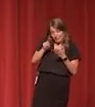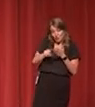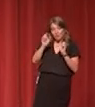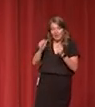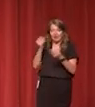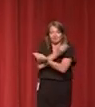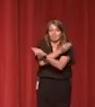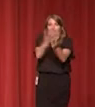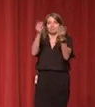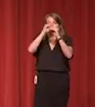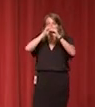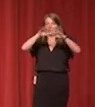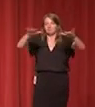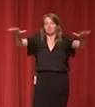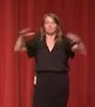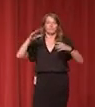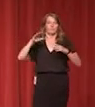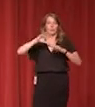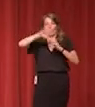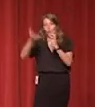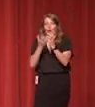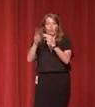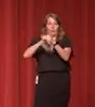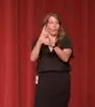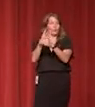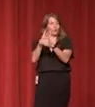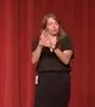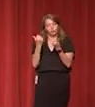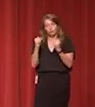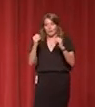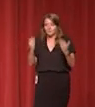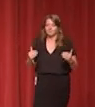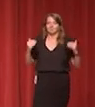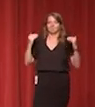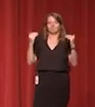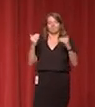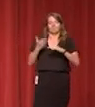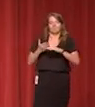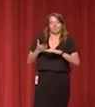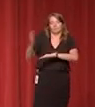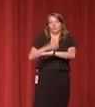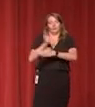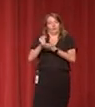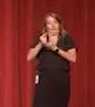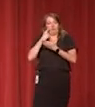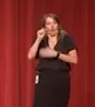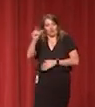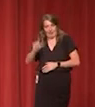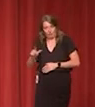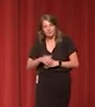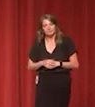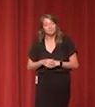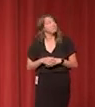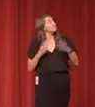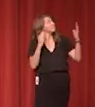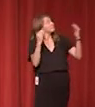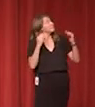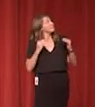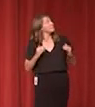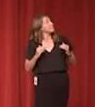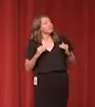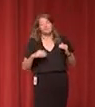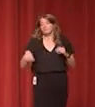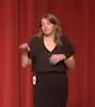help advance the Alzheimer's research across the globe. The next core is the